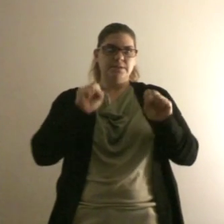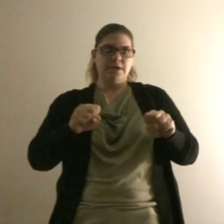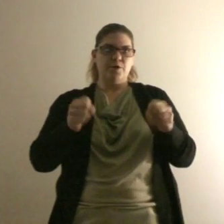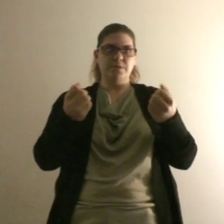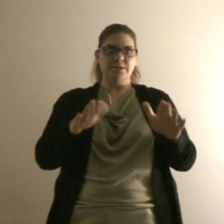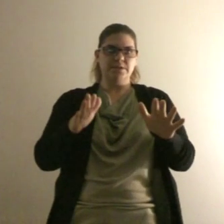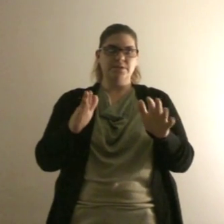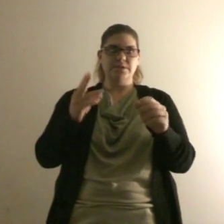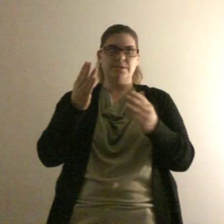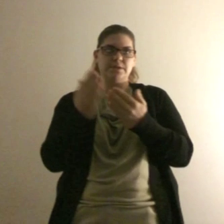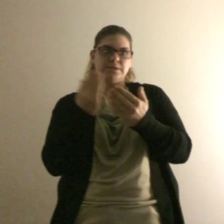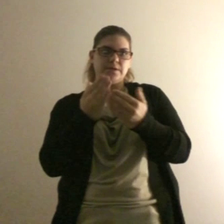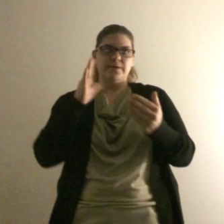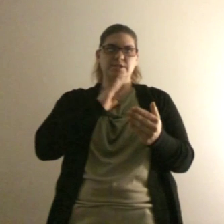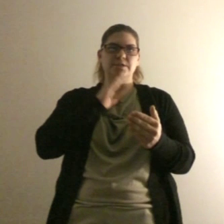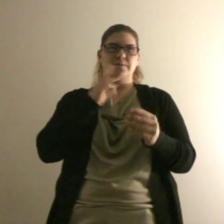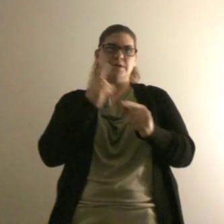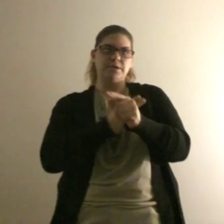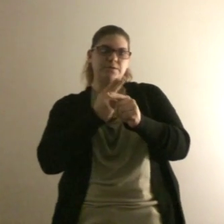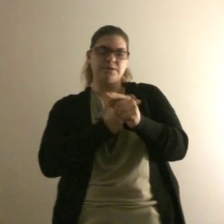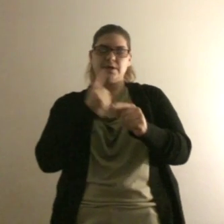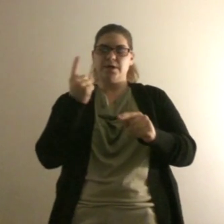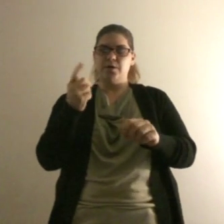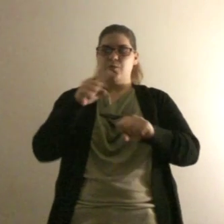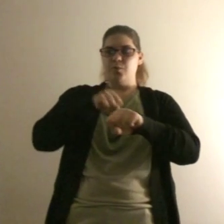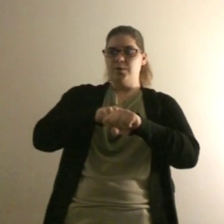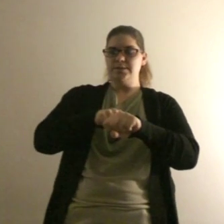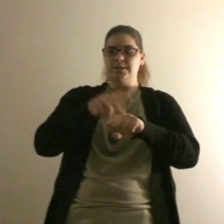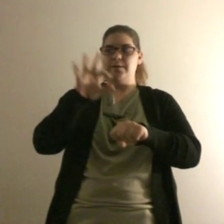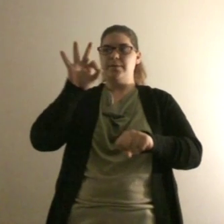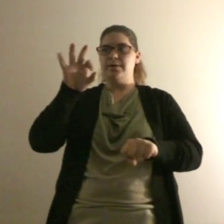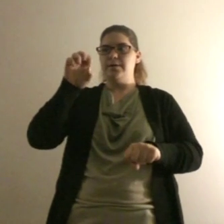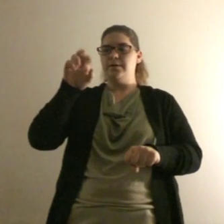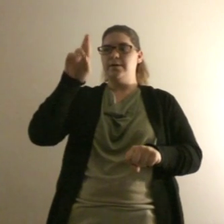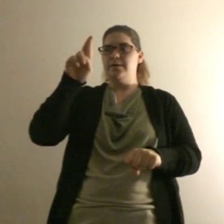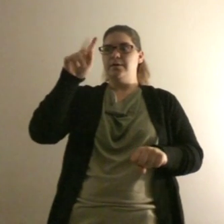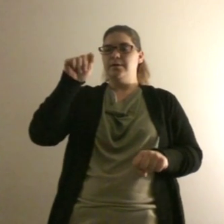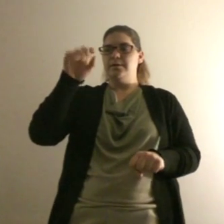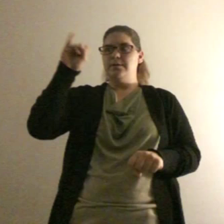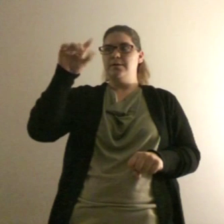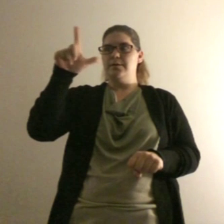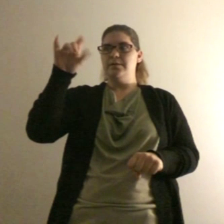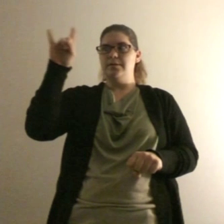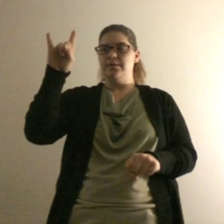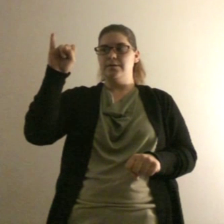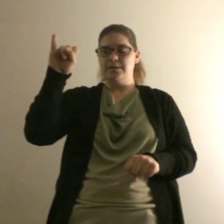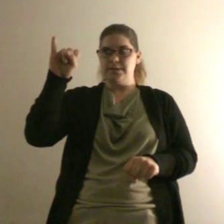be accomplished in an easy fashion by using a one-step fertilizer and insecticide systemic